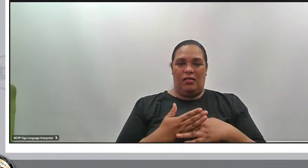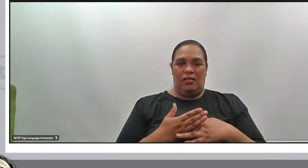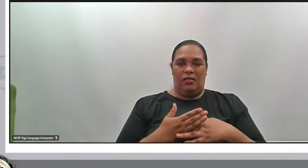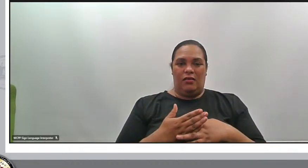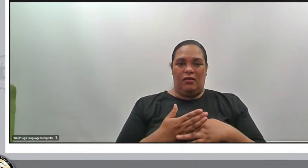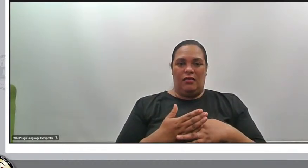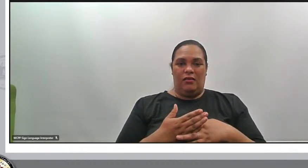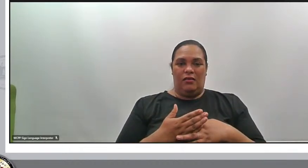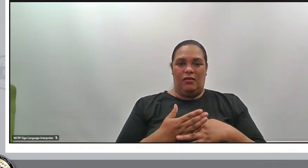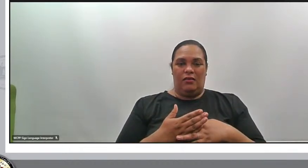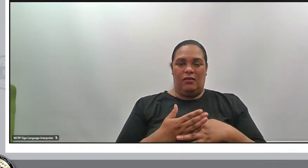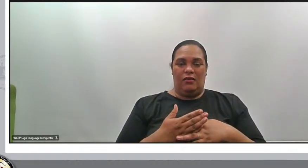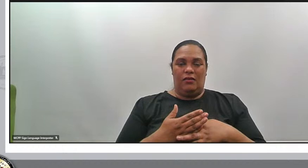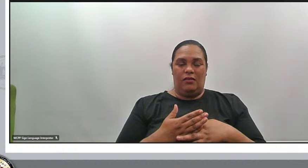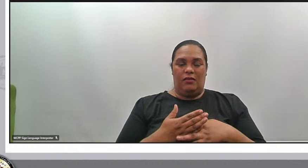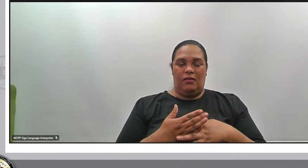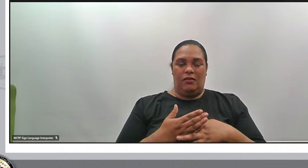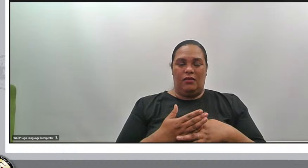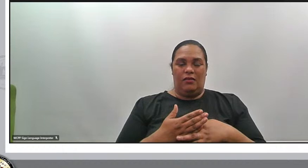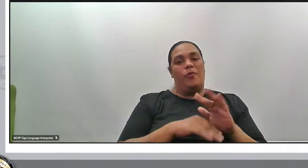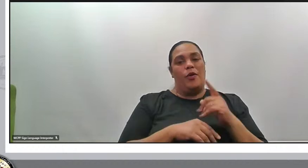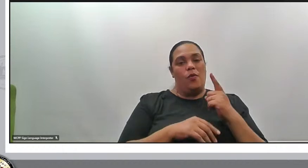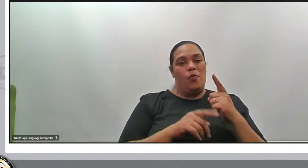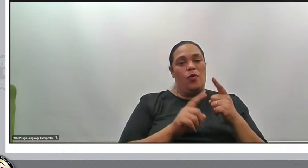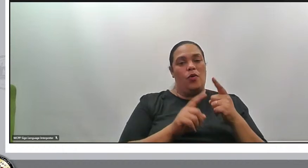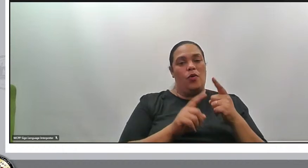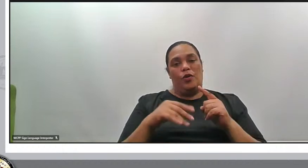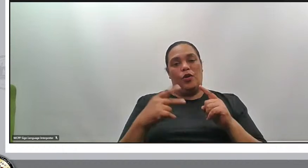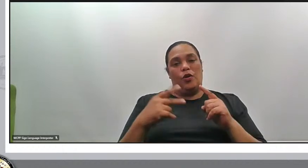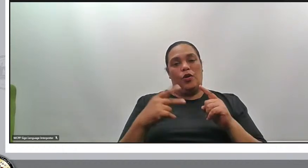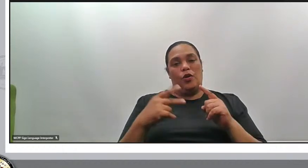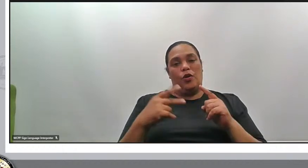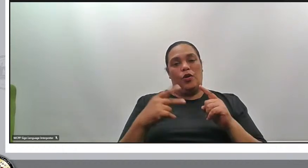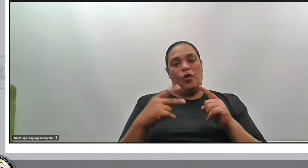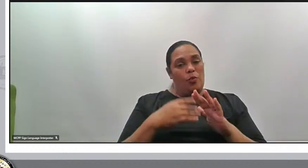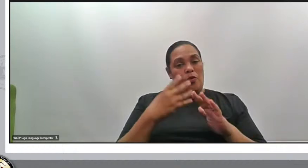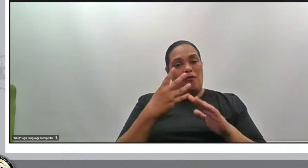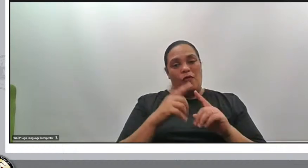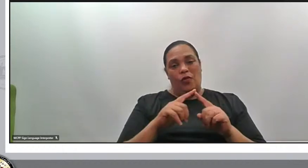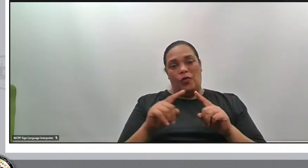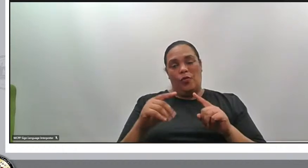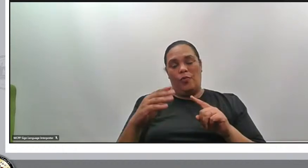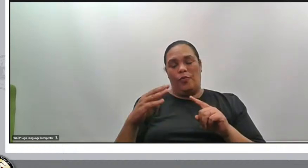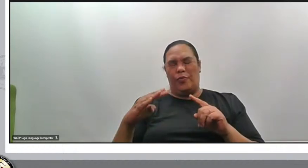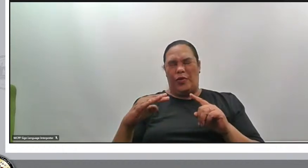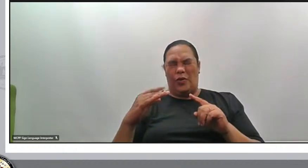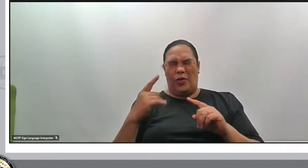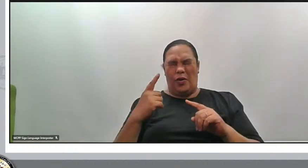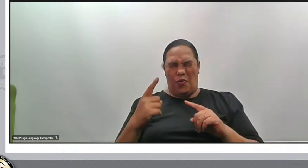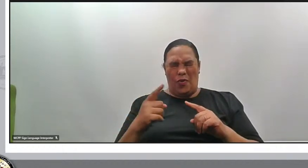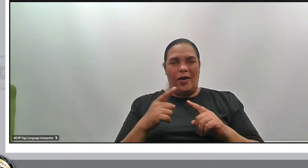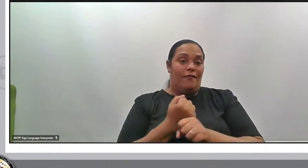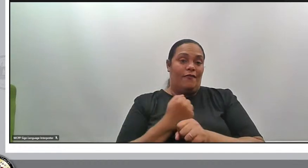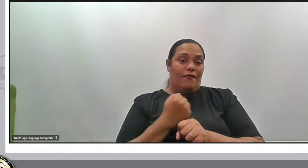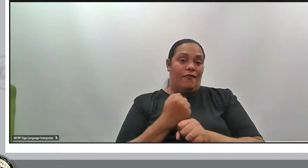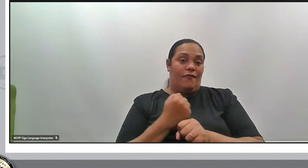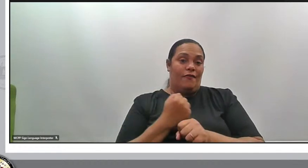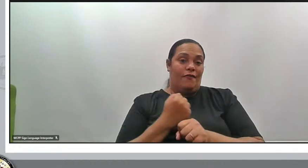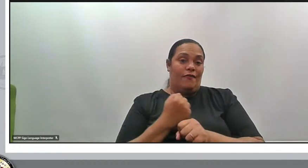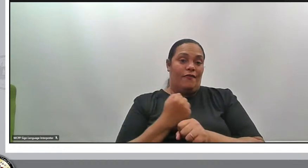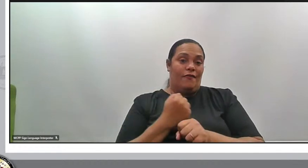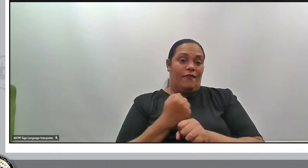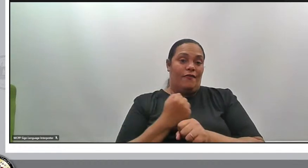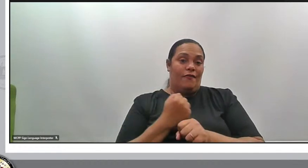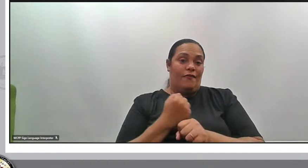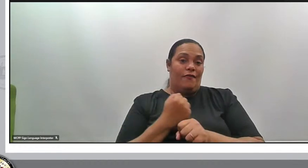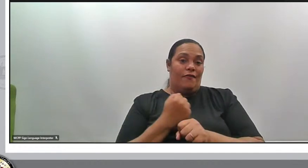So that's just regarding the shift of program one to program two, sorry, from program four to program one, and that specifically just relating to a function, and same with